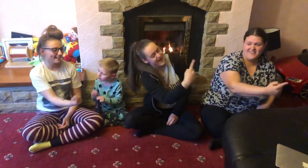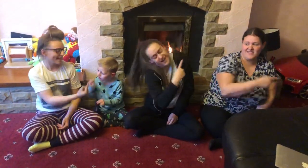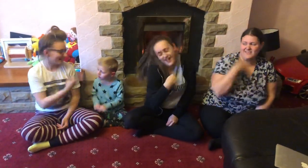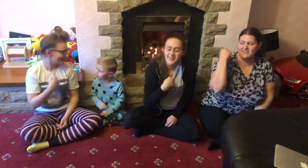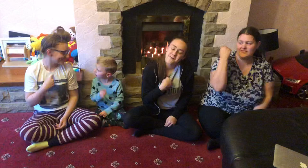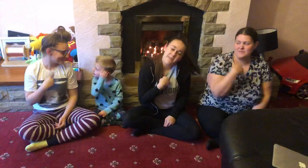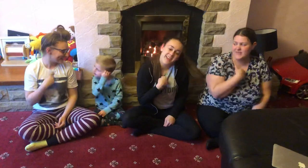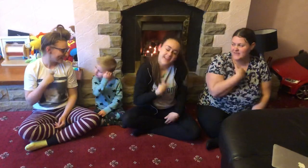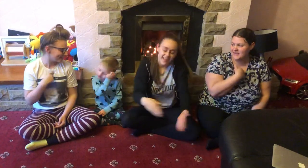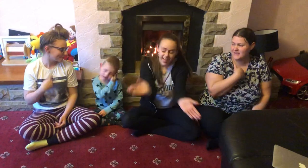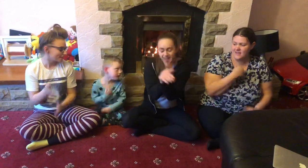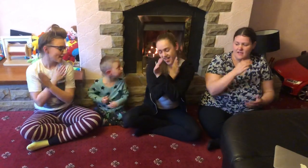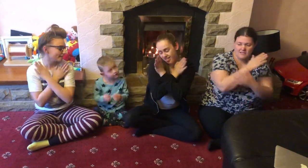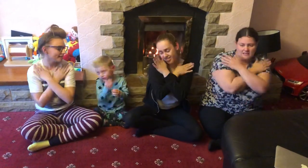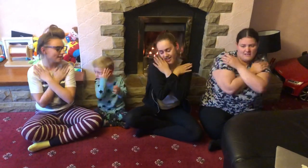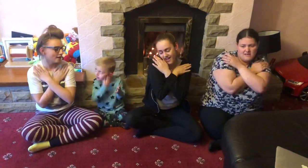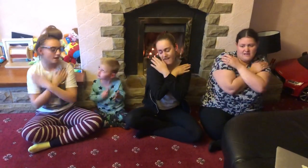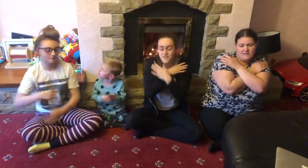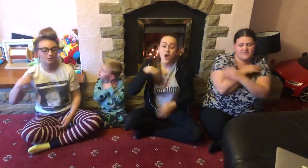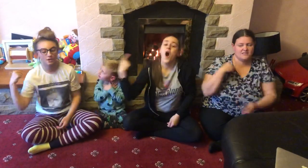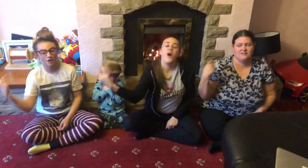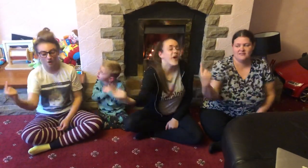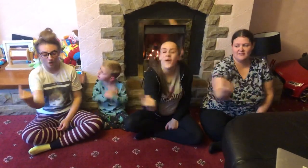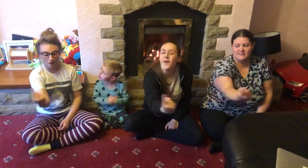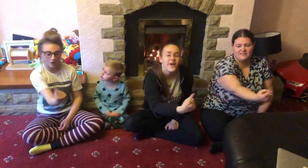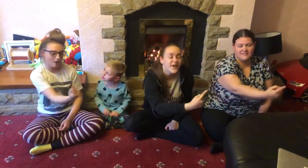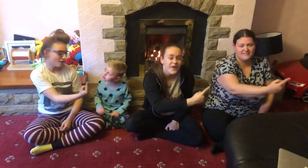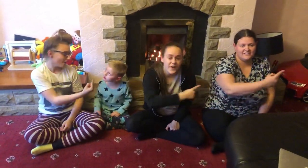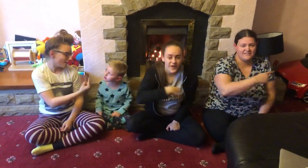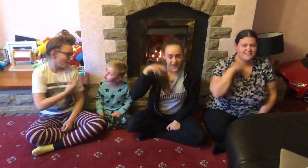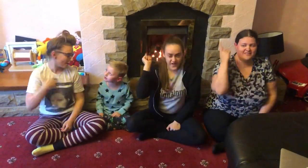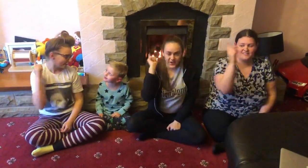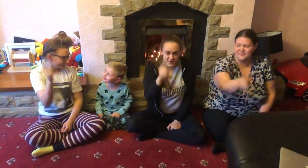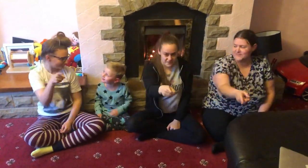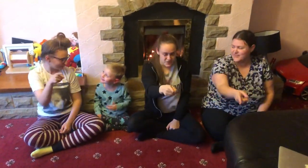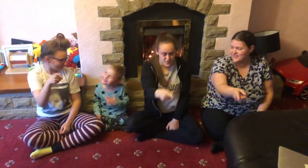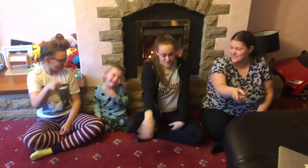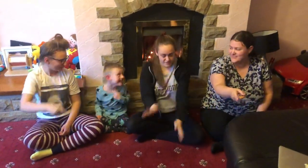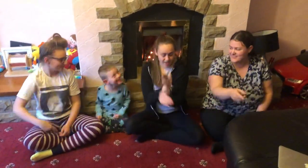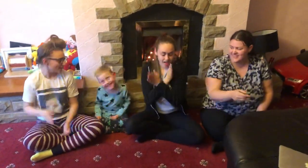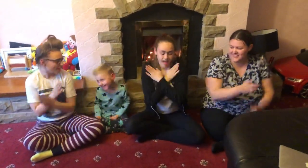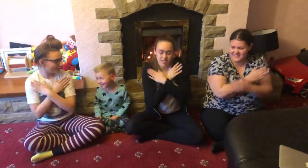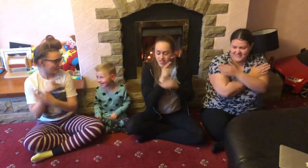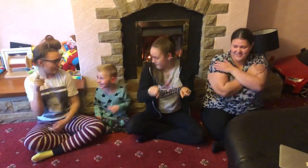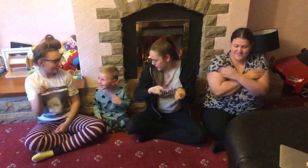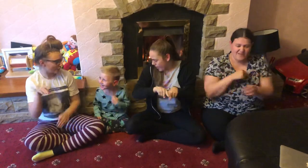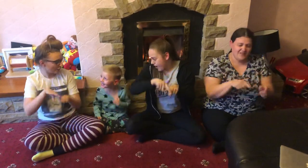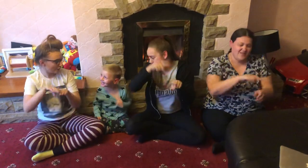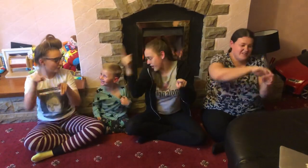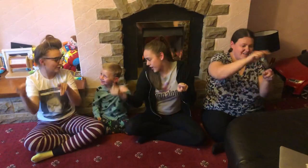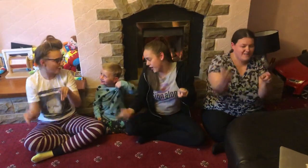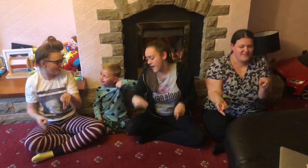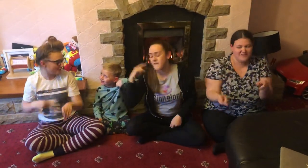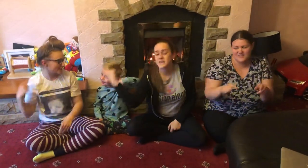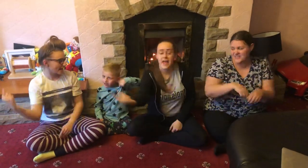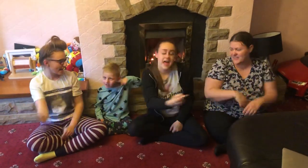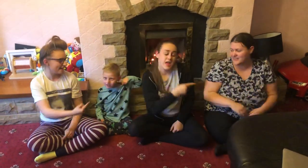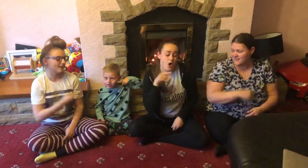of me loves all of you. Love your curves and